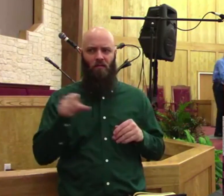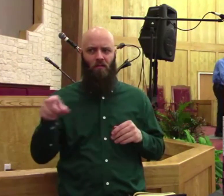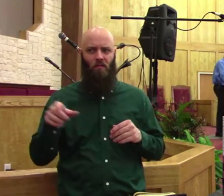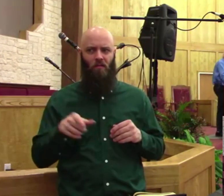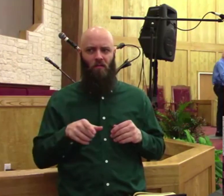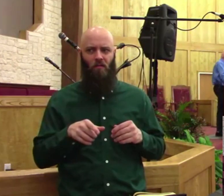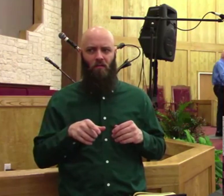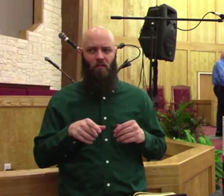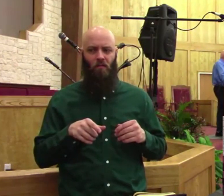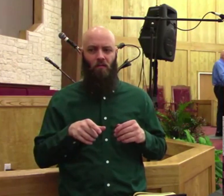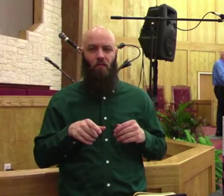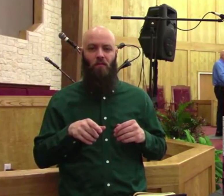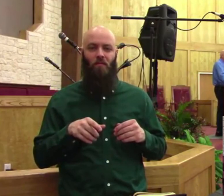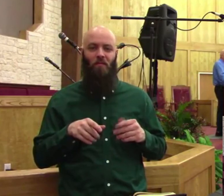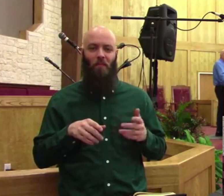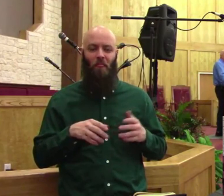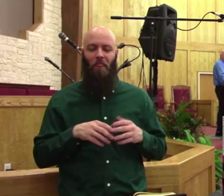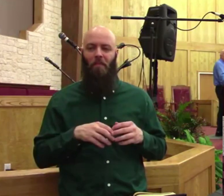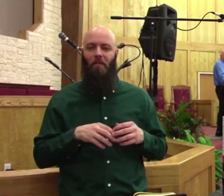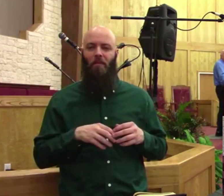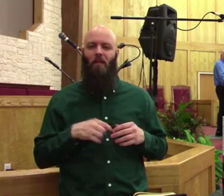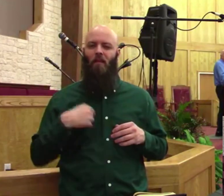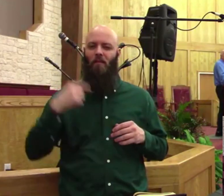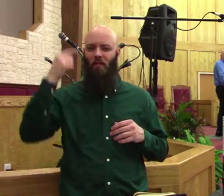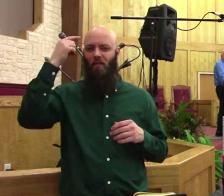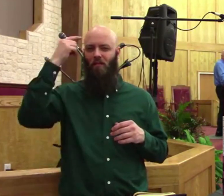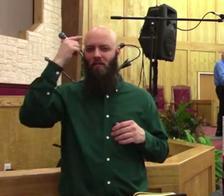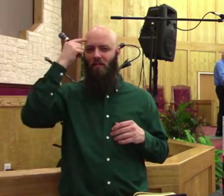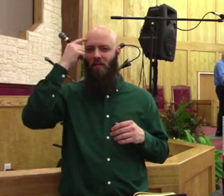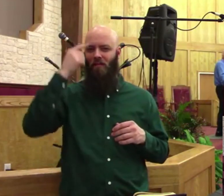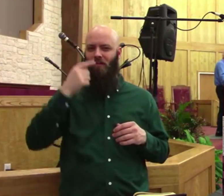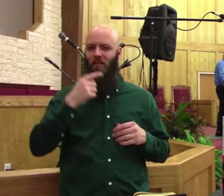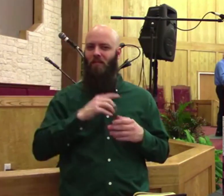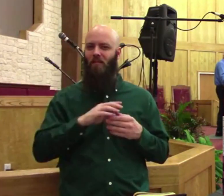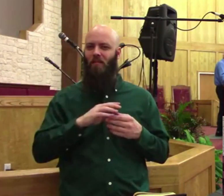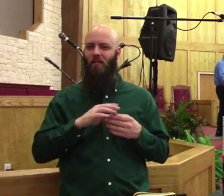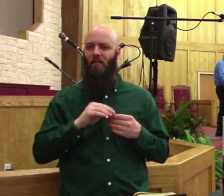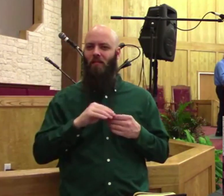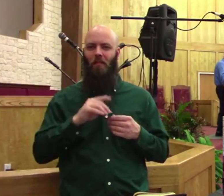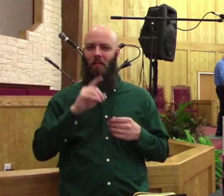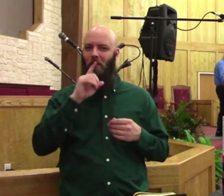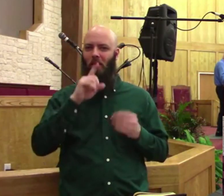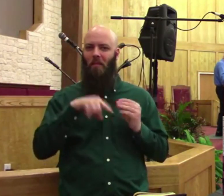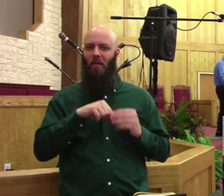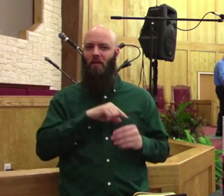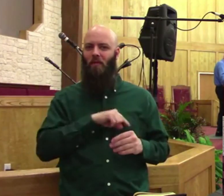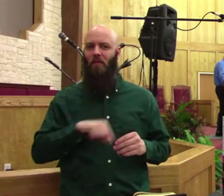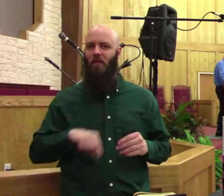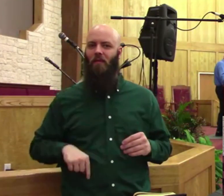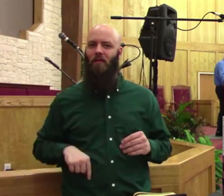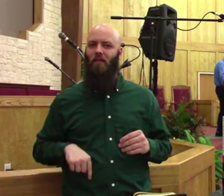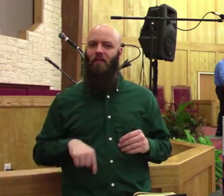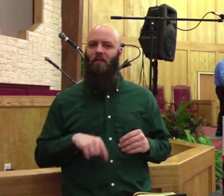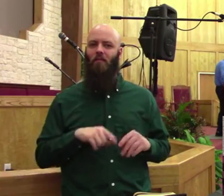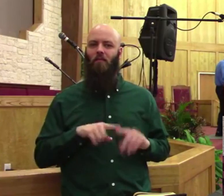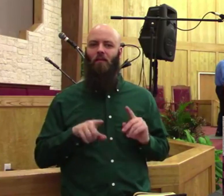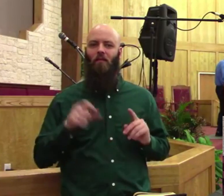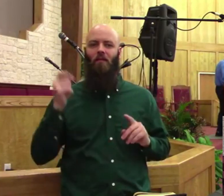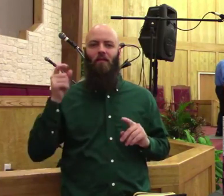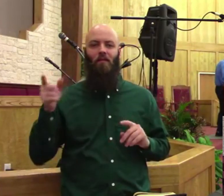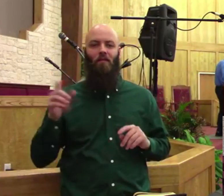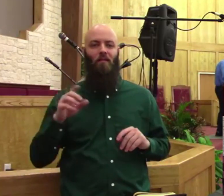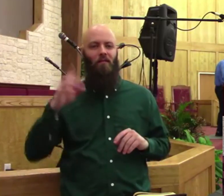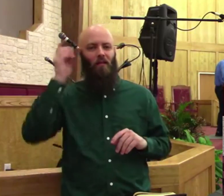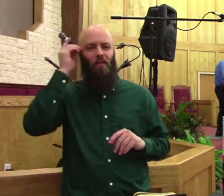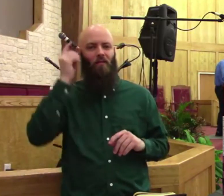I would say that he heard about it from his queen mother, except when we get down later, it says, you knew all this already, Belshazzar,